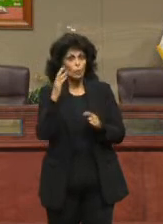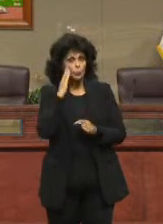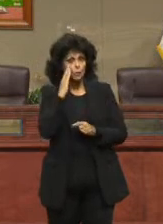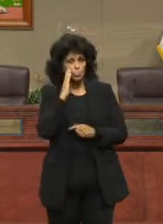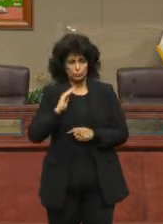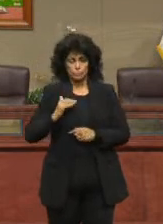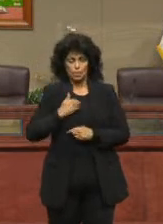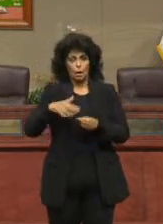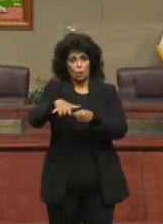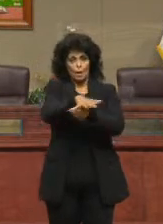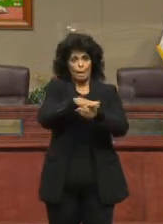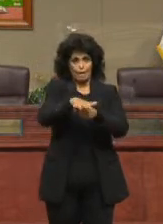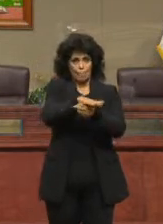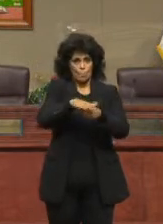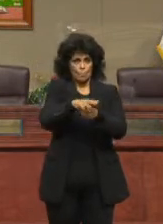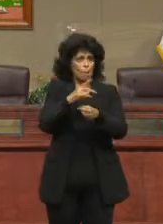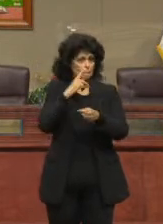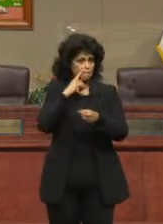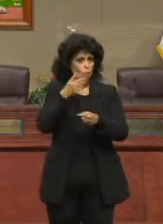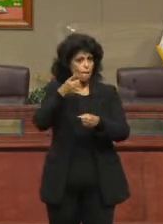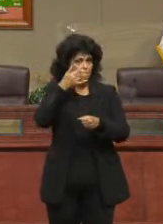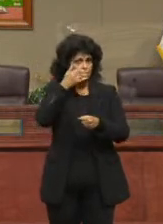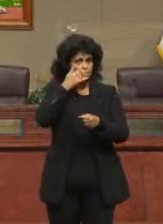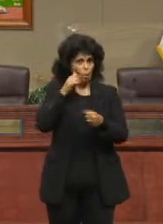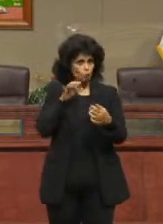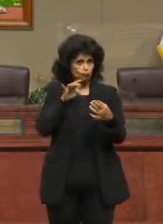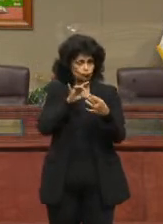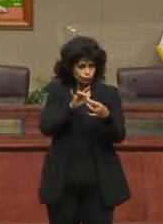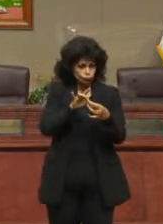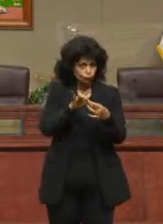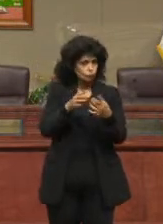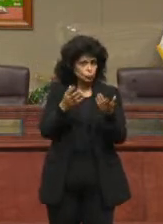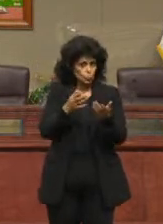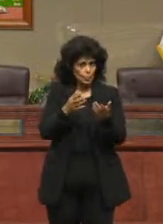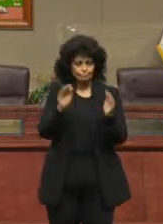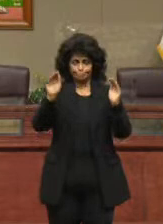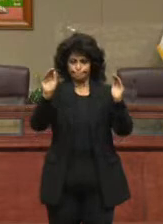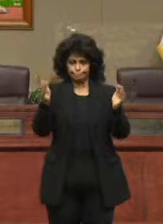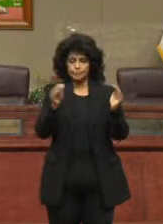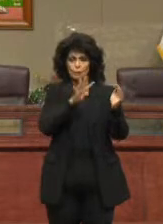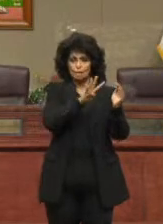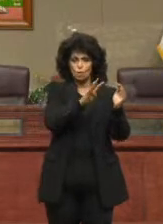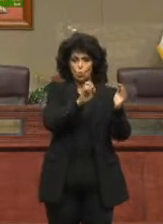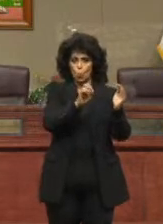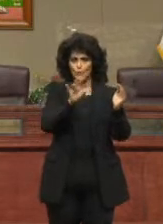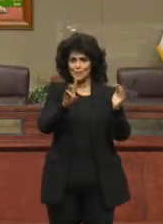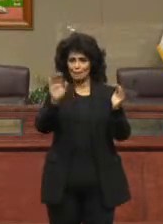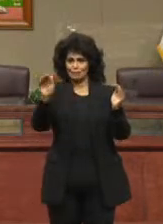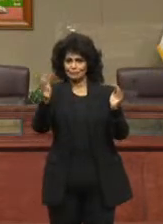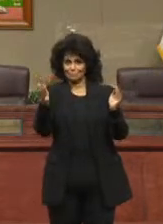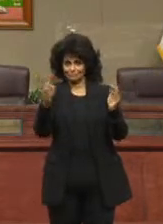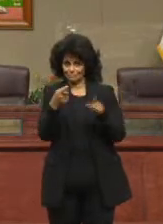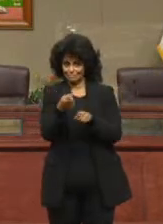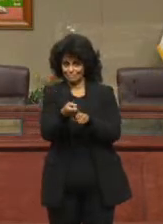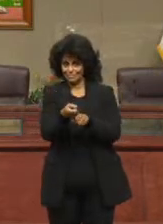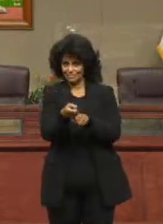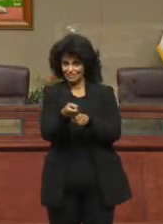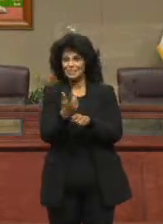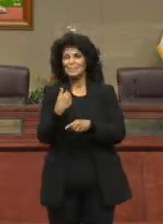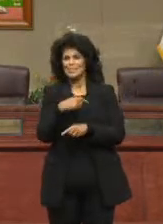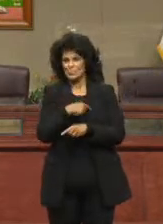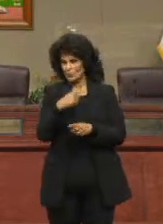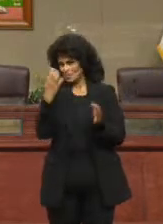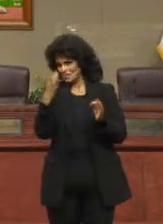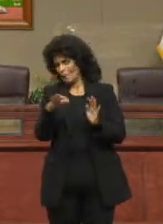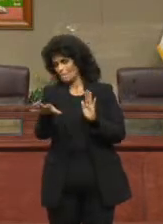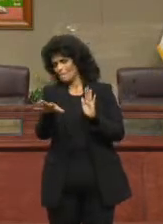407 is our main area code for the Metro Orlando area. So we picked the 7th of April